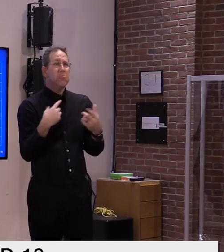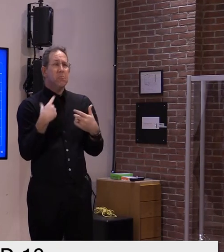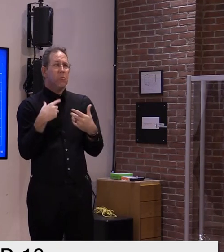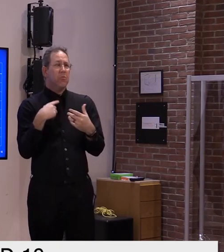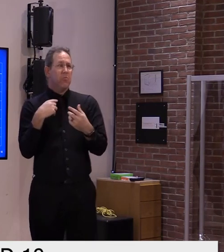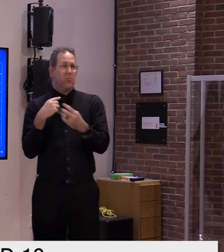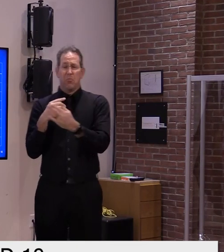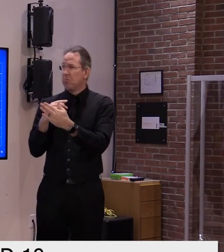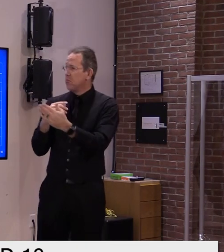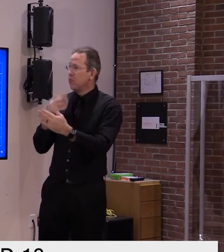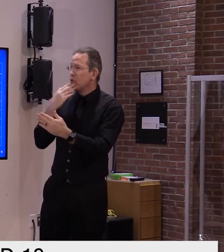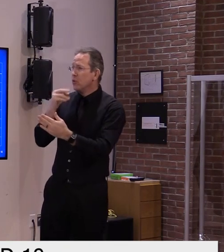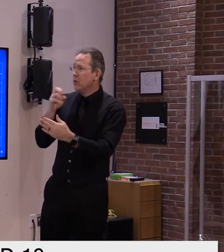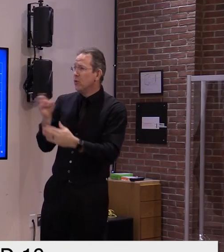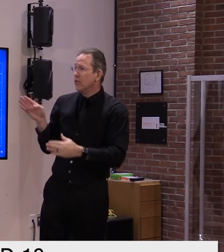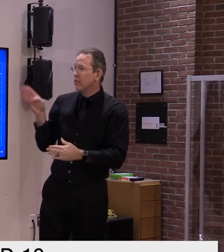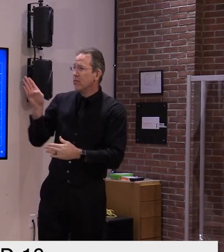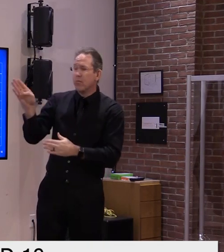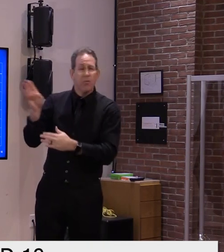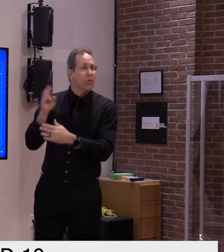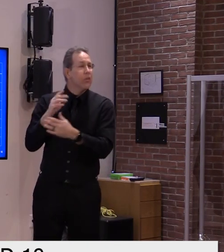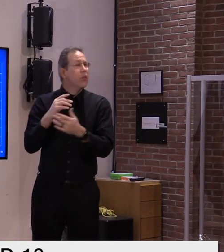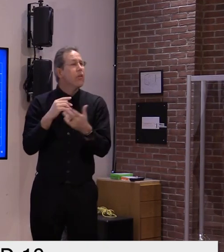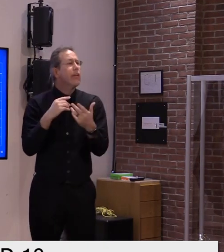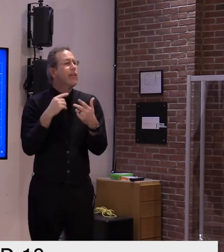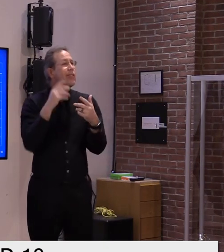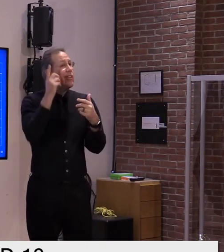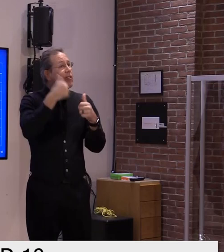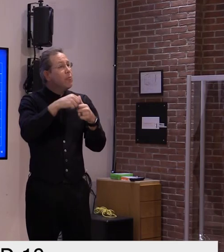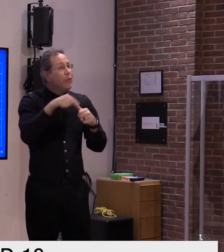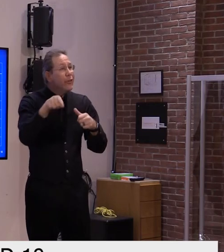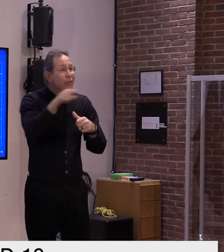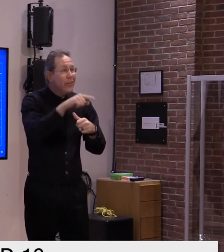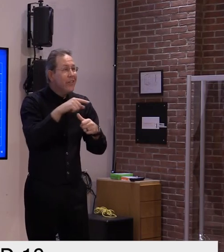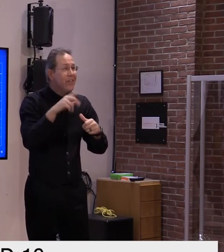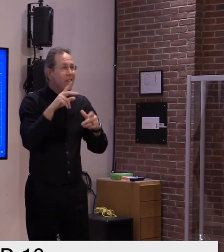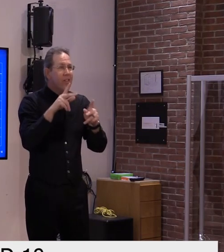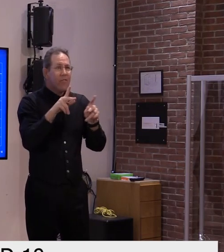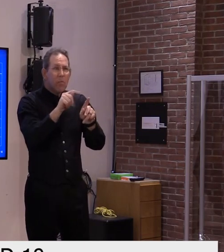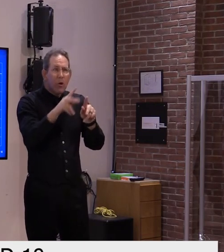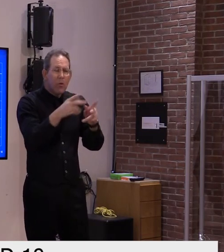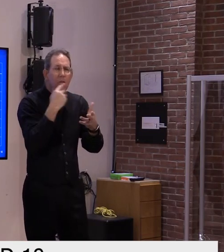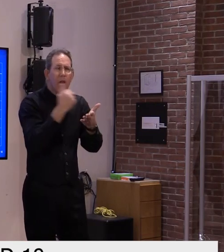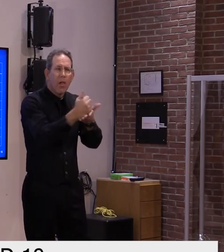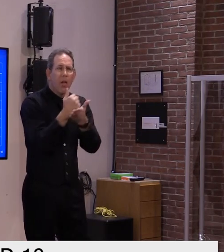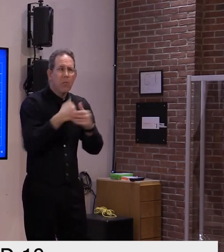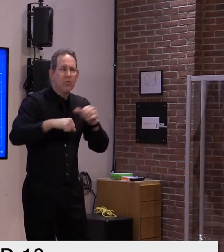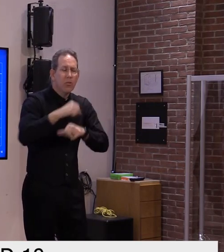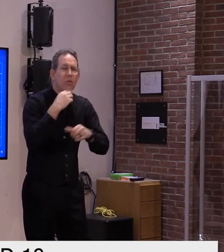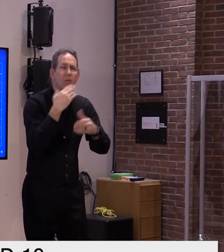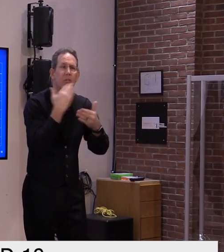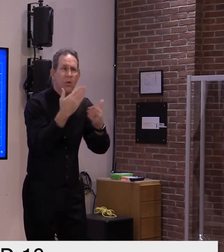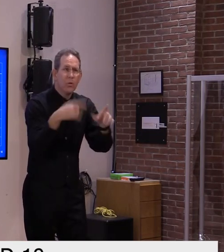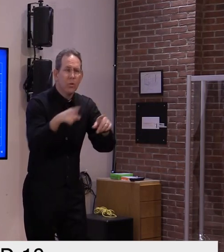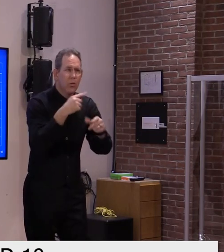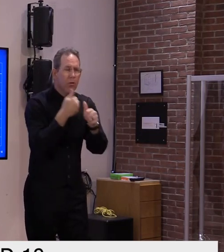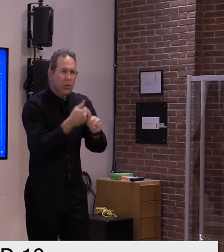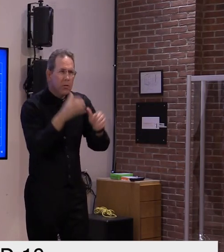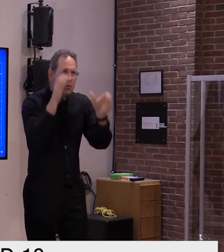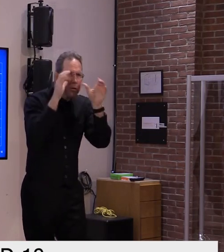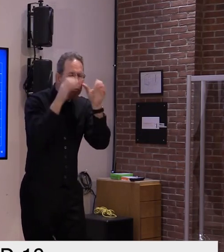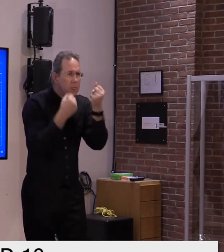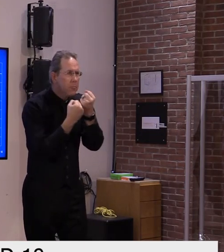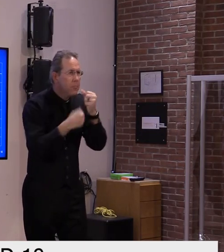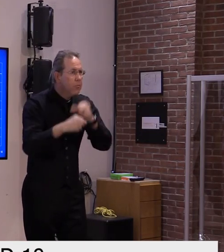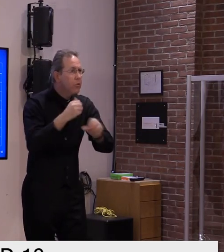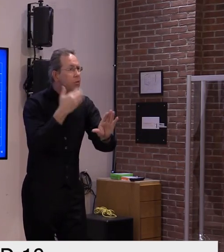Vermonters that your sacrifices continue to have a major impact. When you measure our pandemic response across key